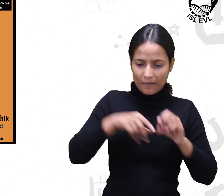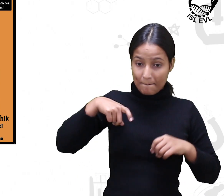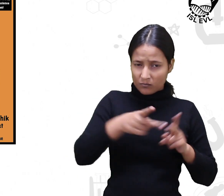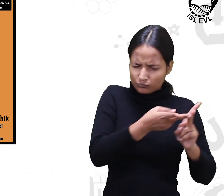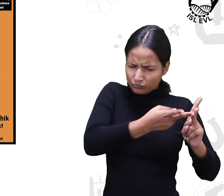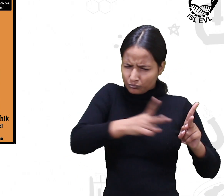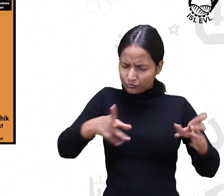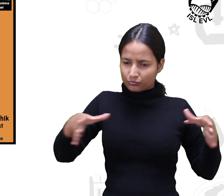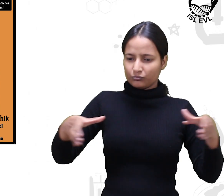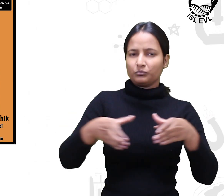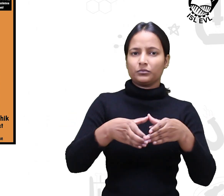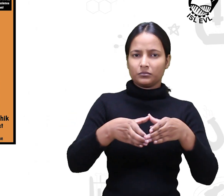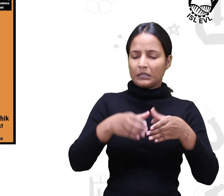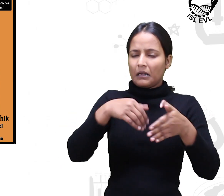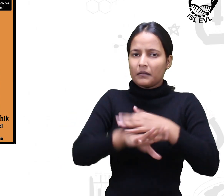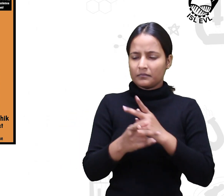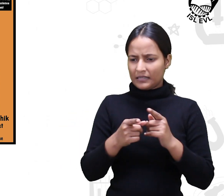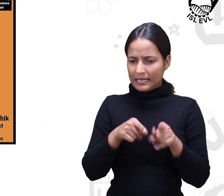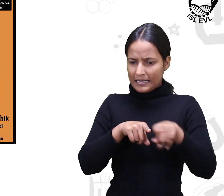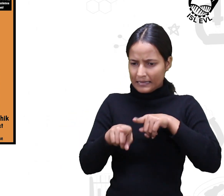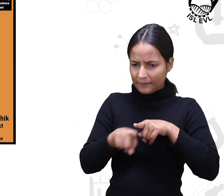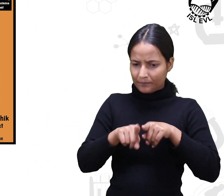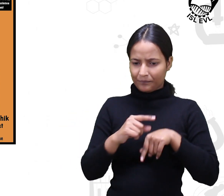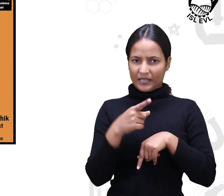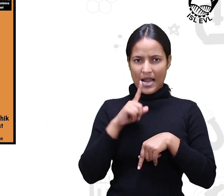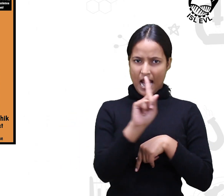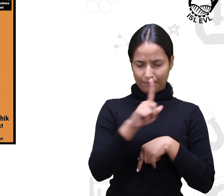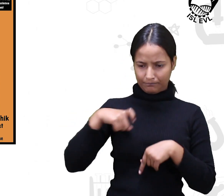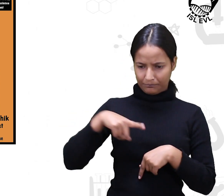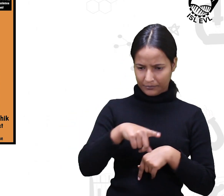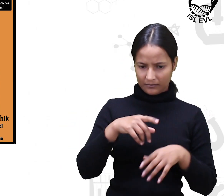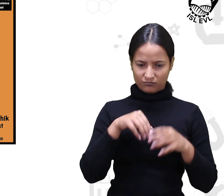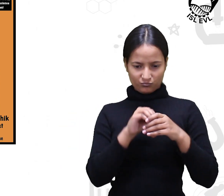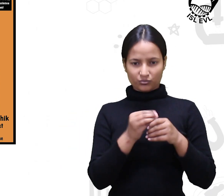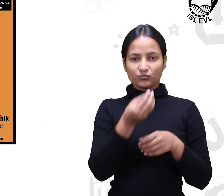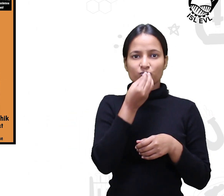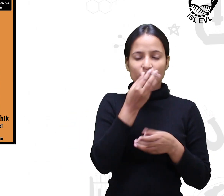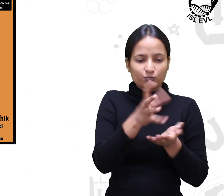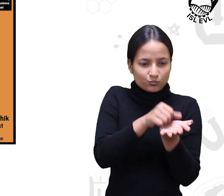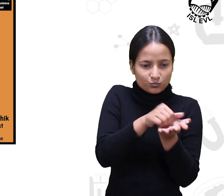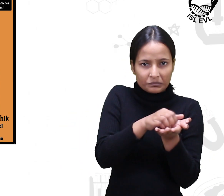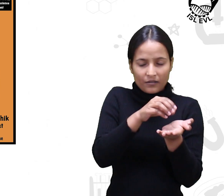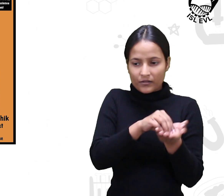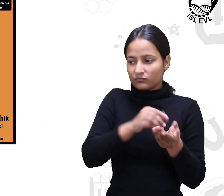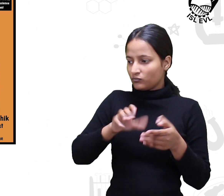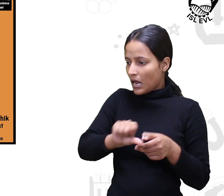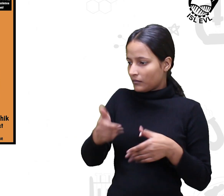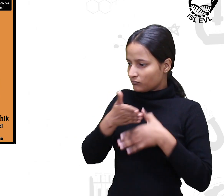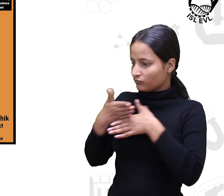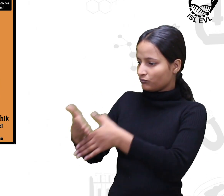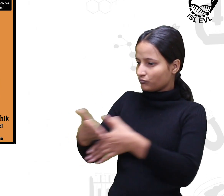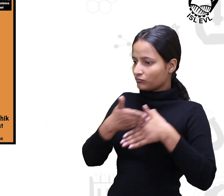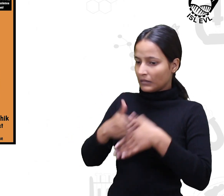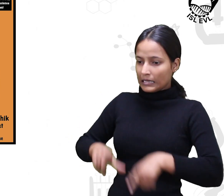come to live on your teeth produce a common film or matrix which acts as a safe place for all of